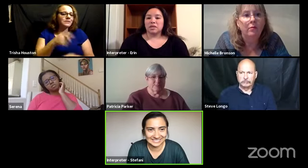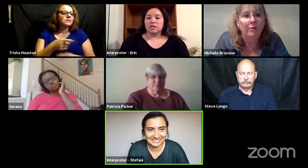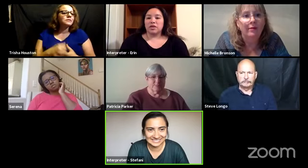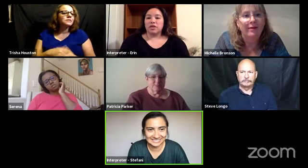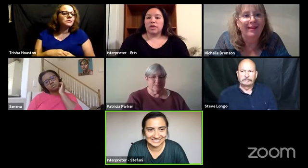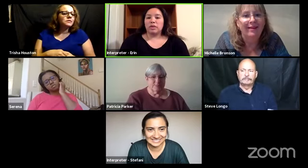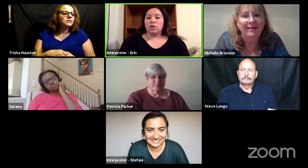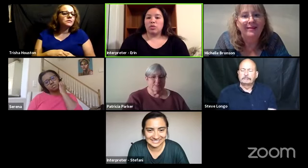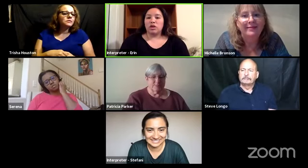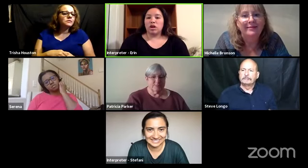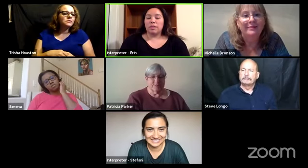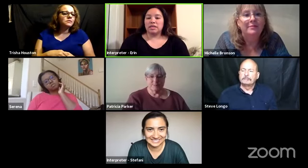All right, we're getting one more comment in.